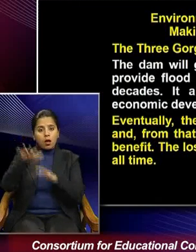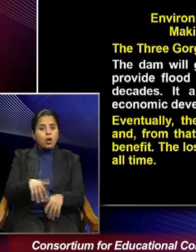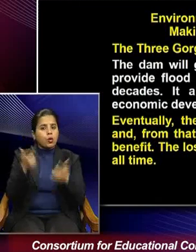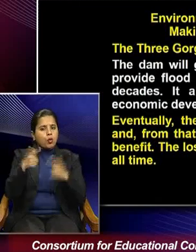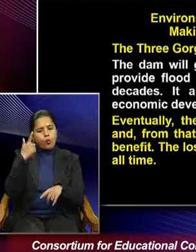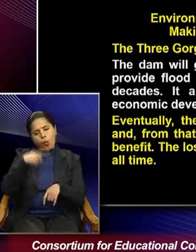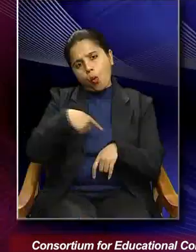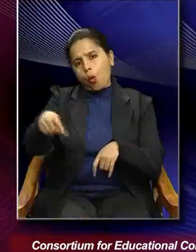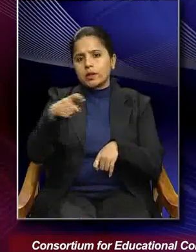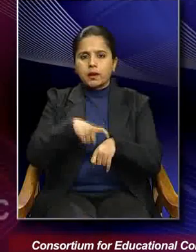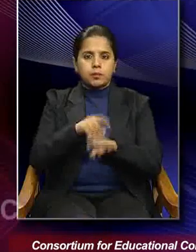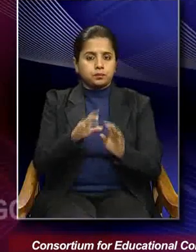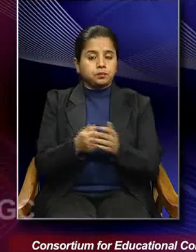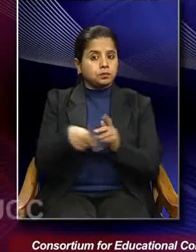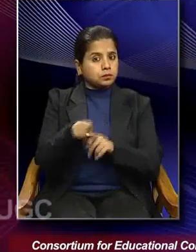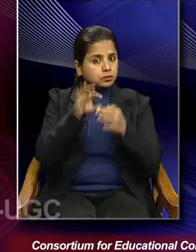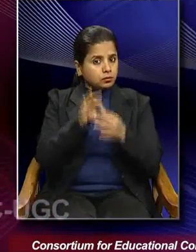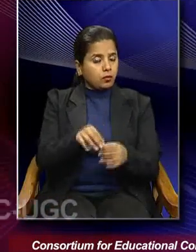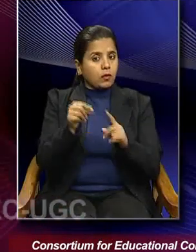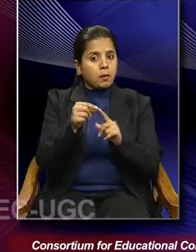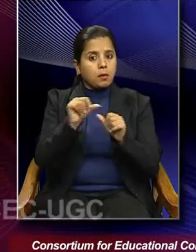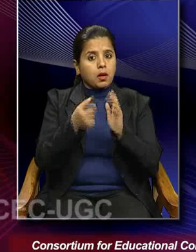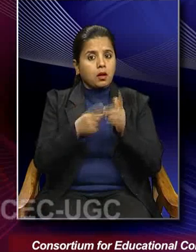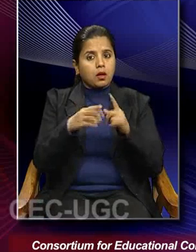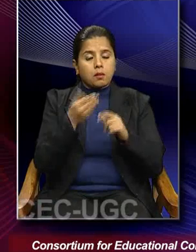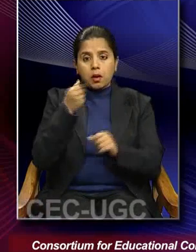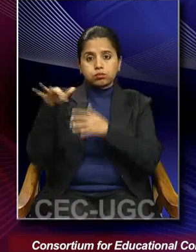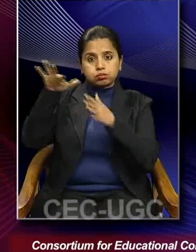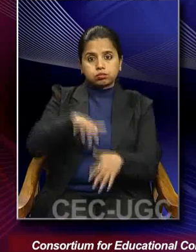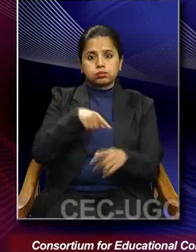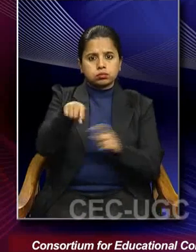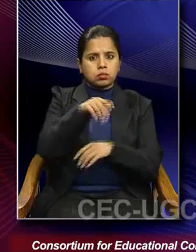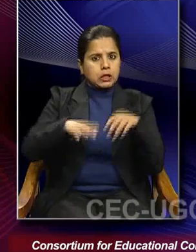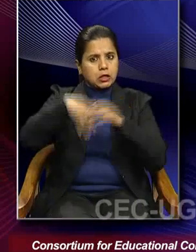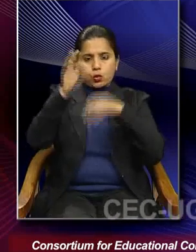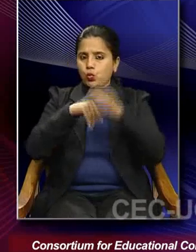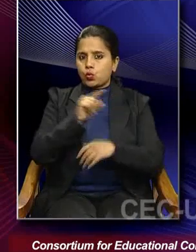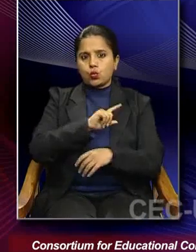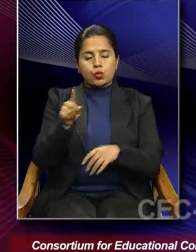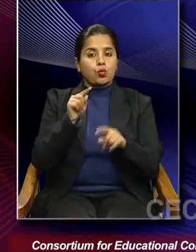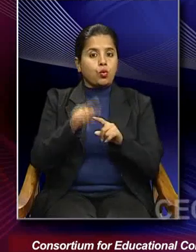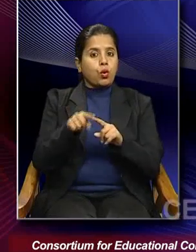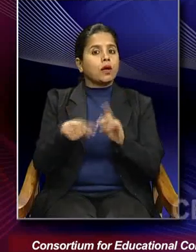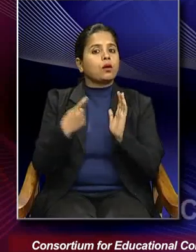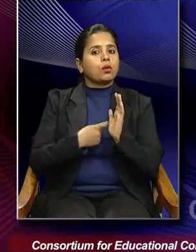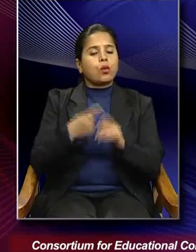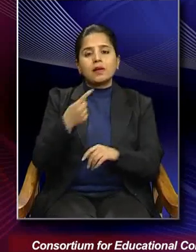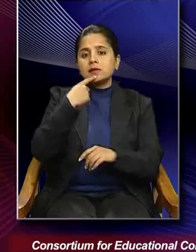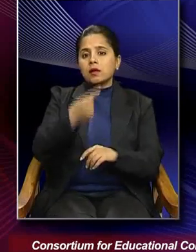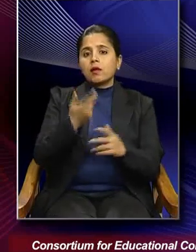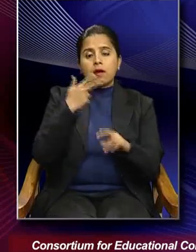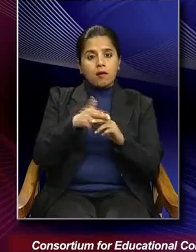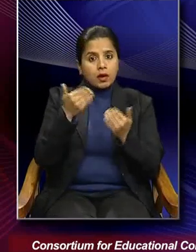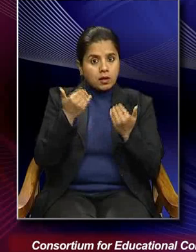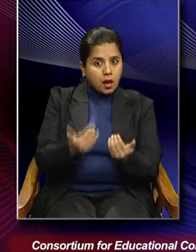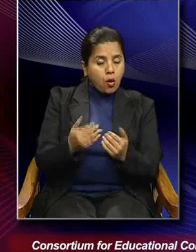all time. So, based on the Pareto criterion, the dam should not be built. Voting principle here says that if present